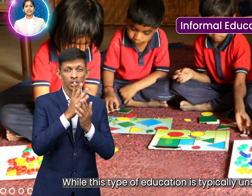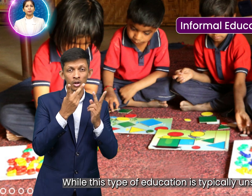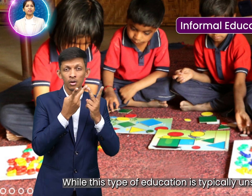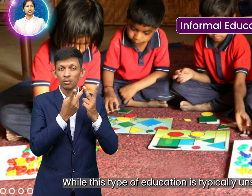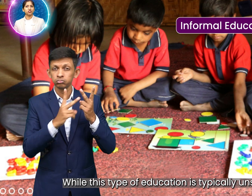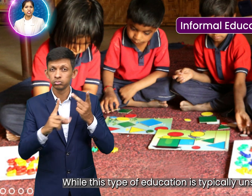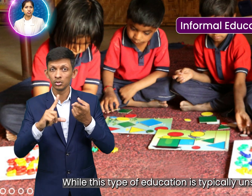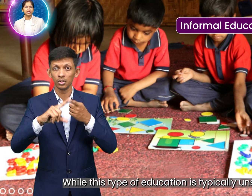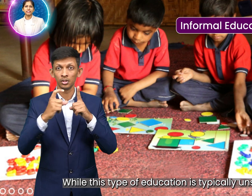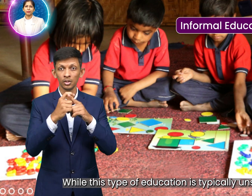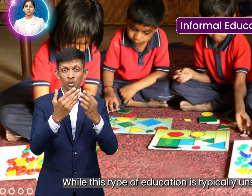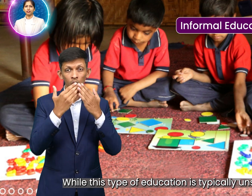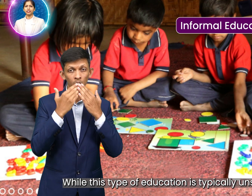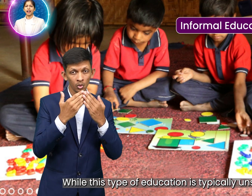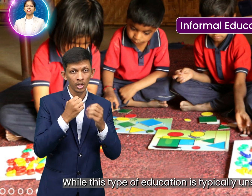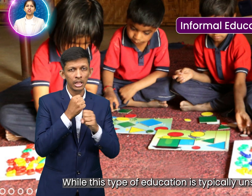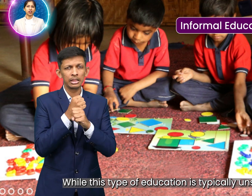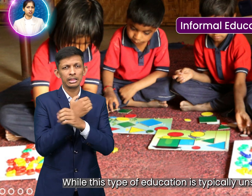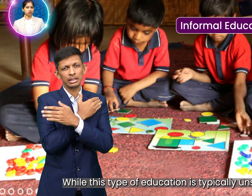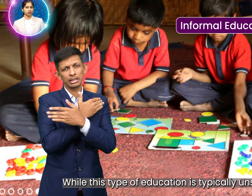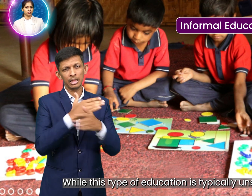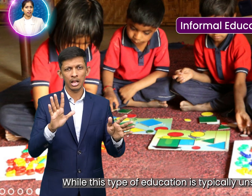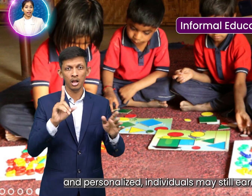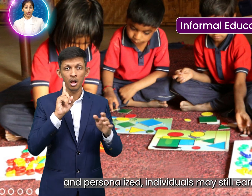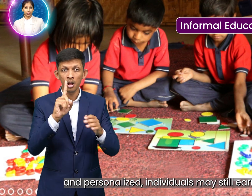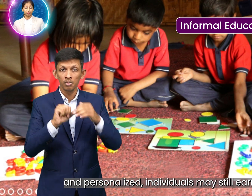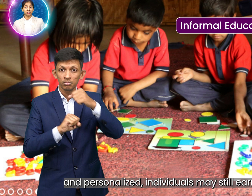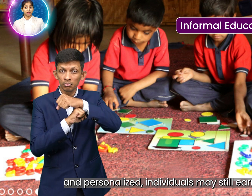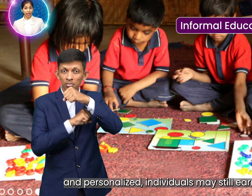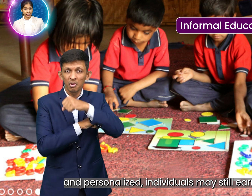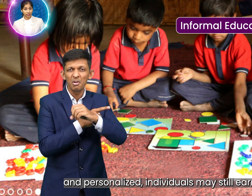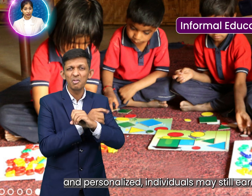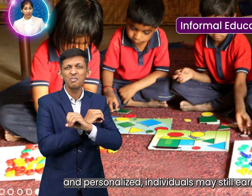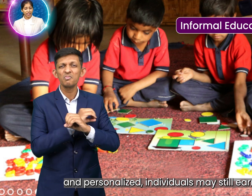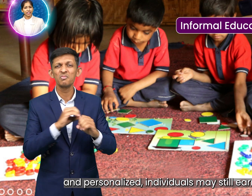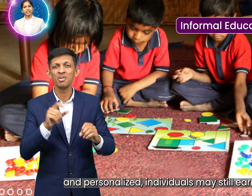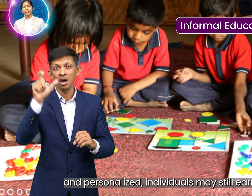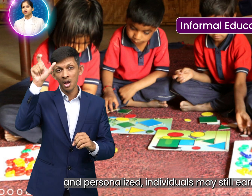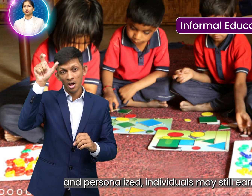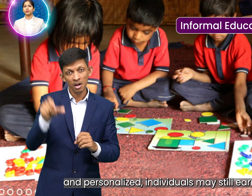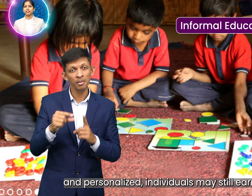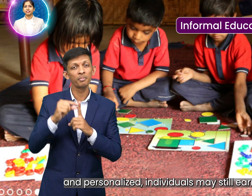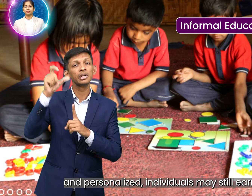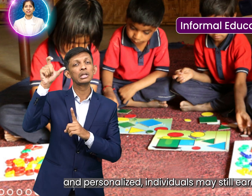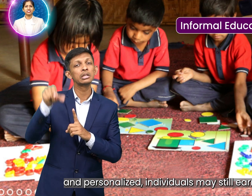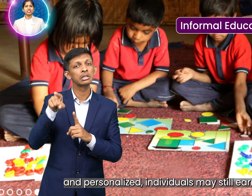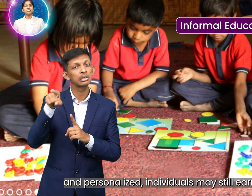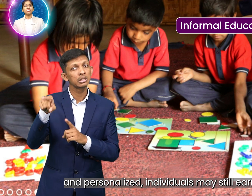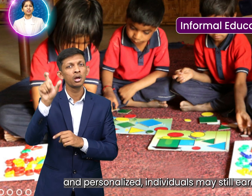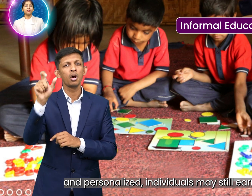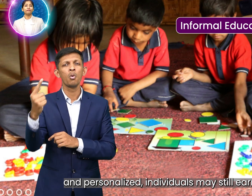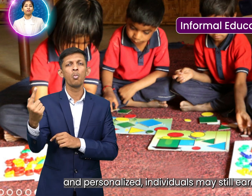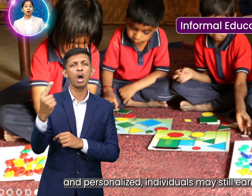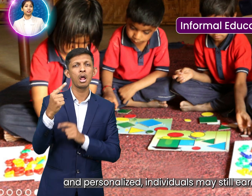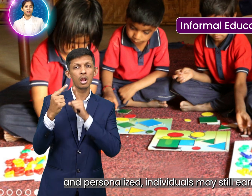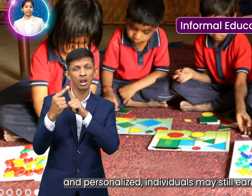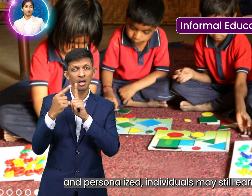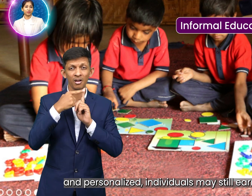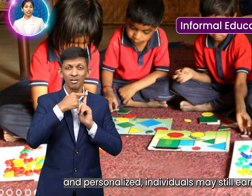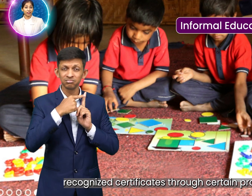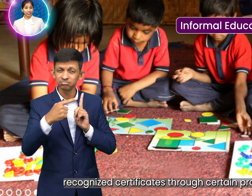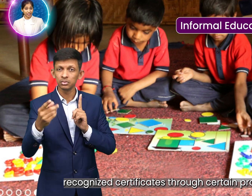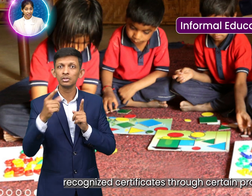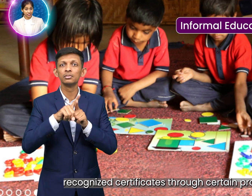While this type of education is typically unstructured and personalized, individuals may still earn